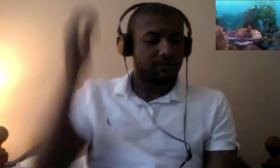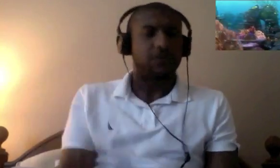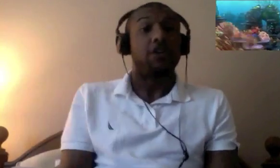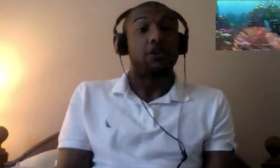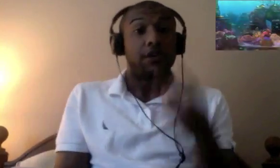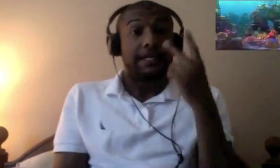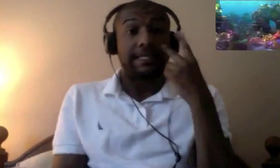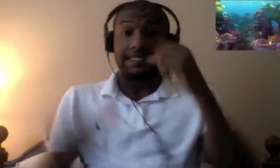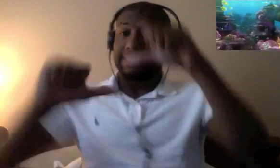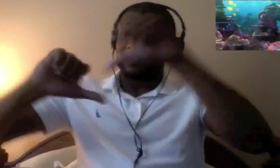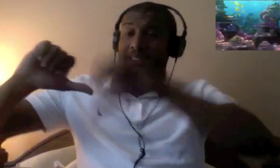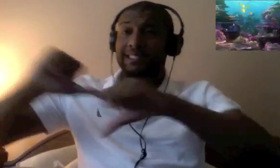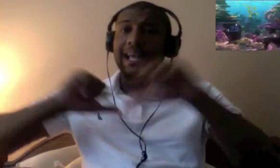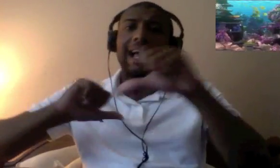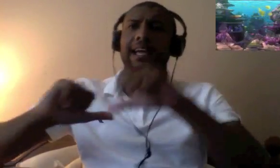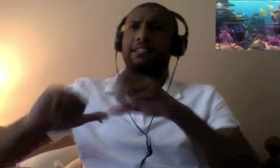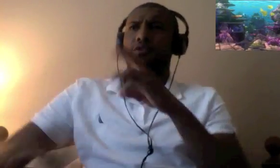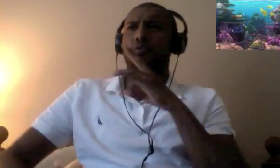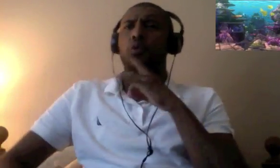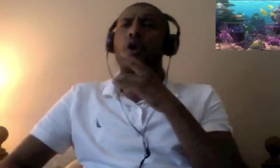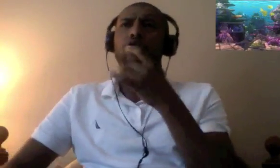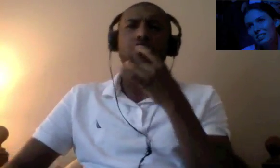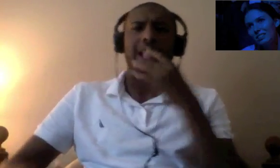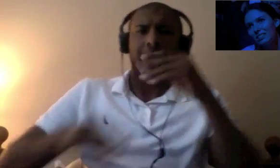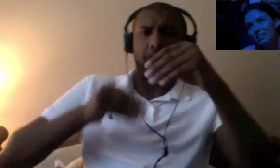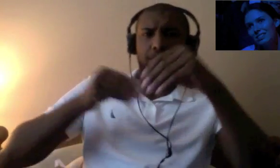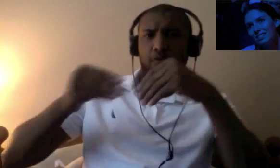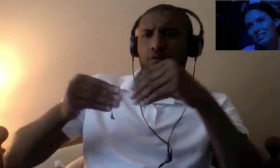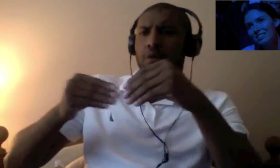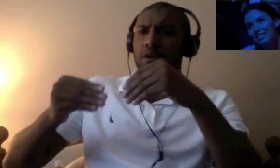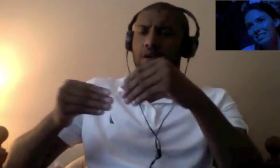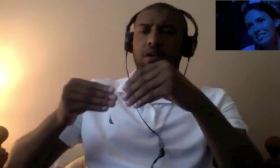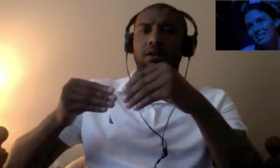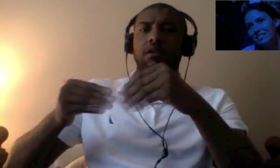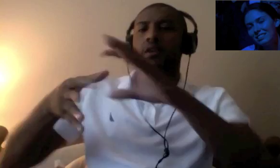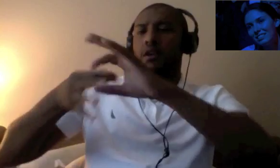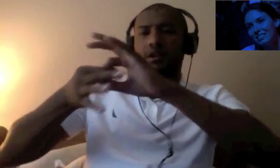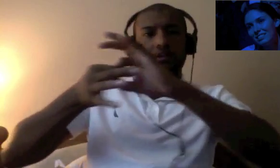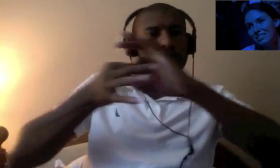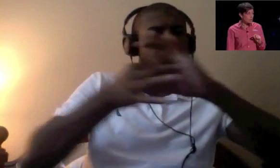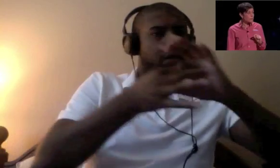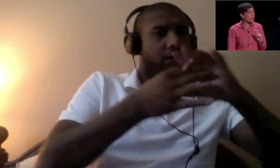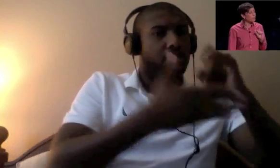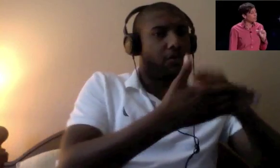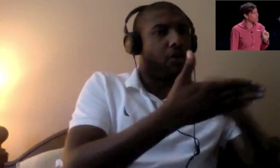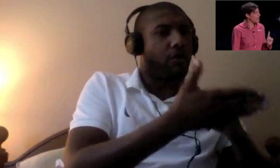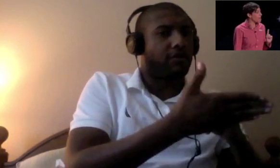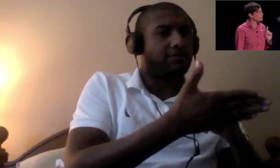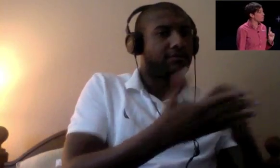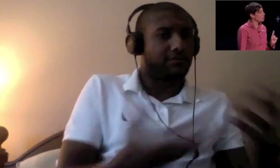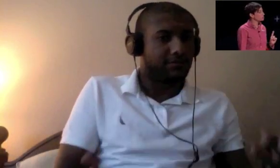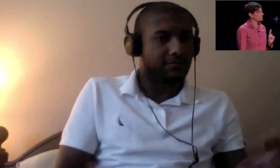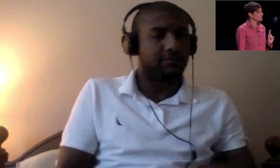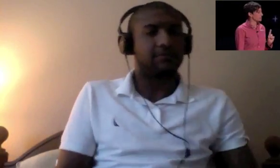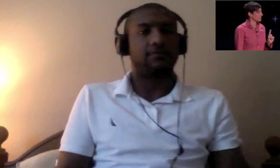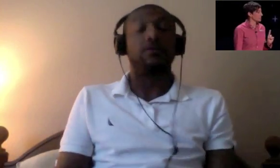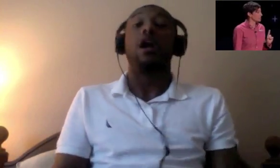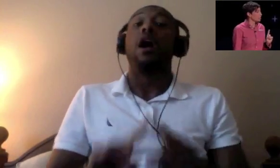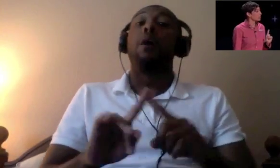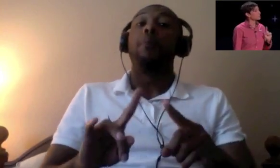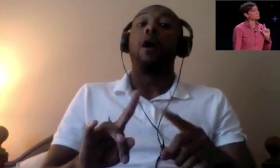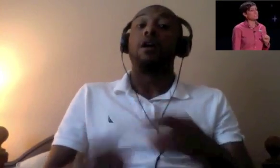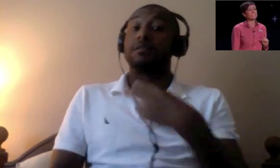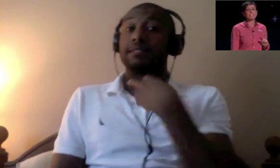science, the physics of water, light, and movement, to tether that artistic freedom. But we are not beholden to